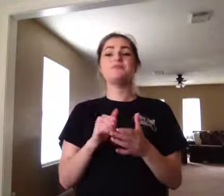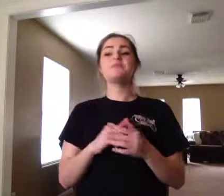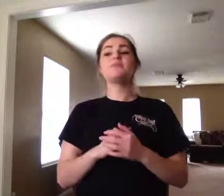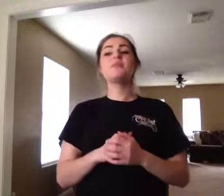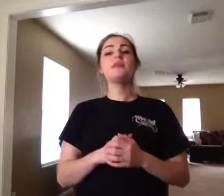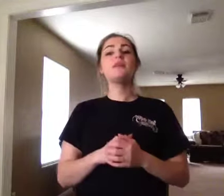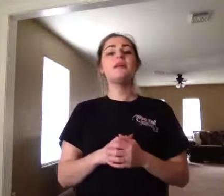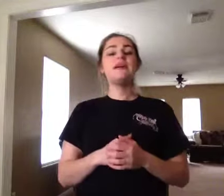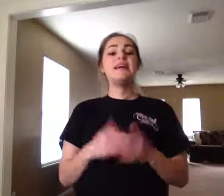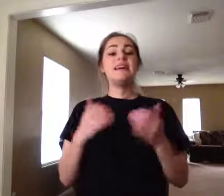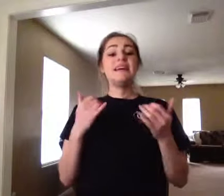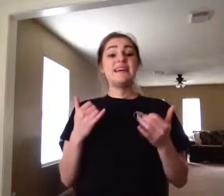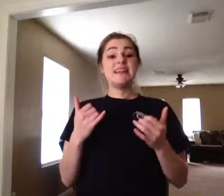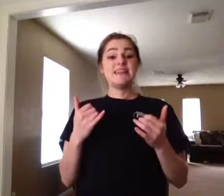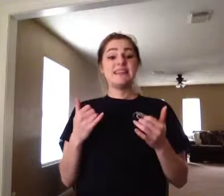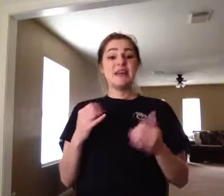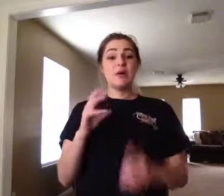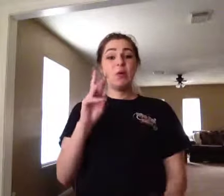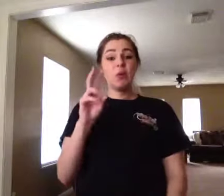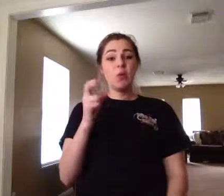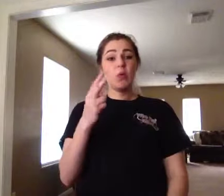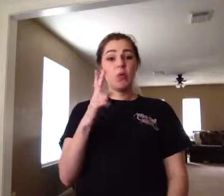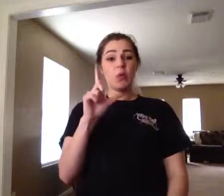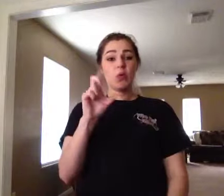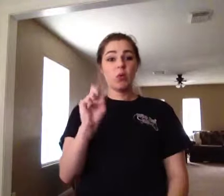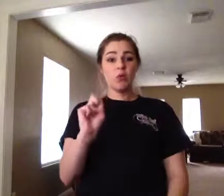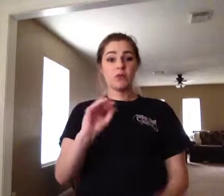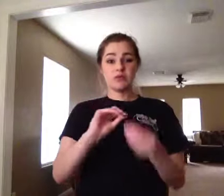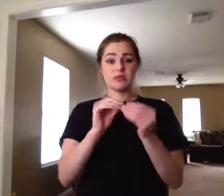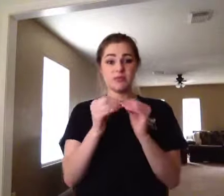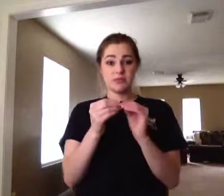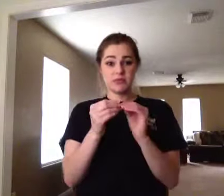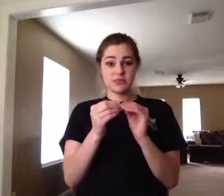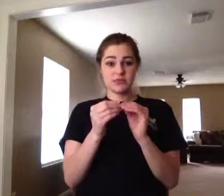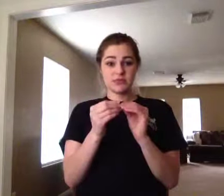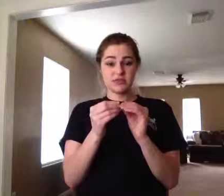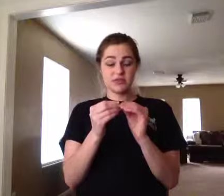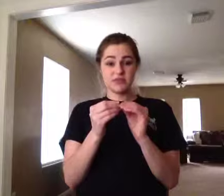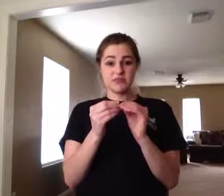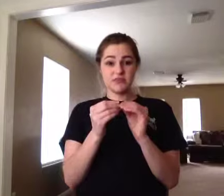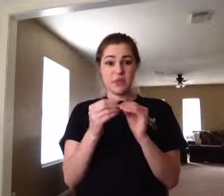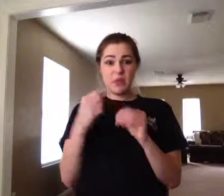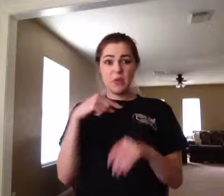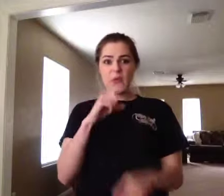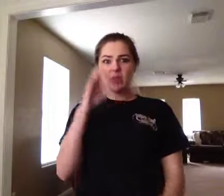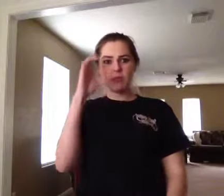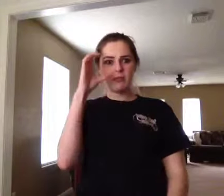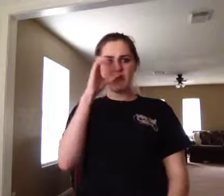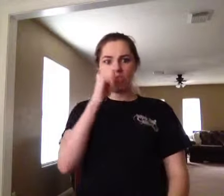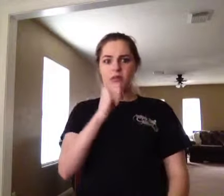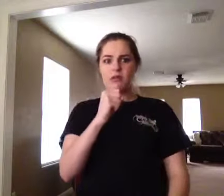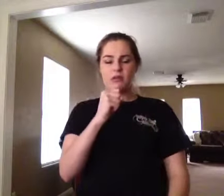The natural numbers are fine for counting, but we're missing a very special number, which we need to take into consideration.